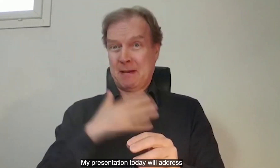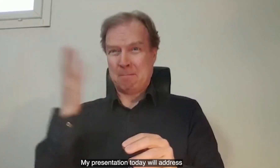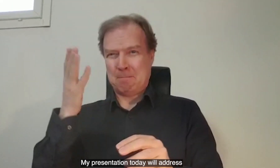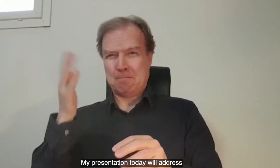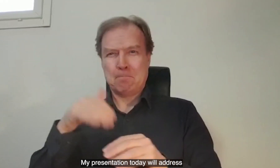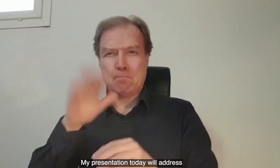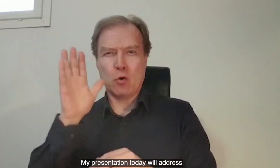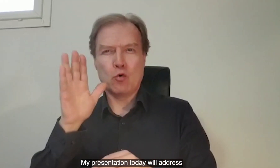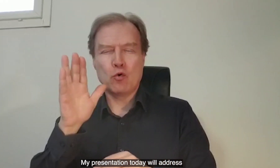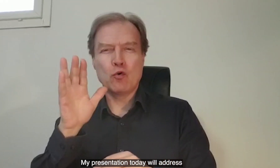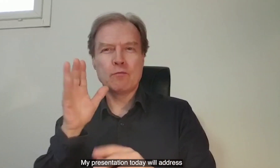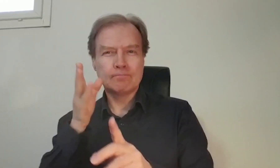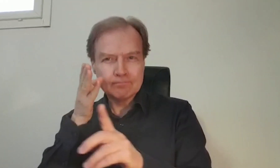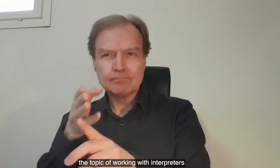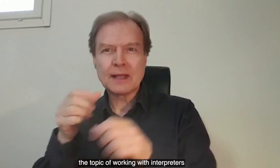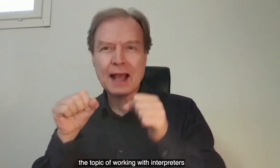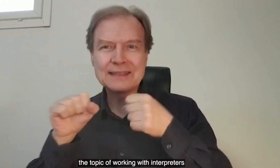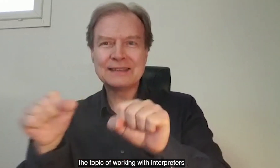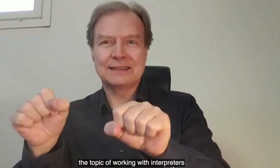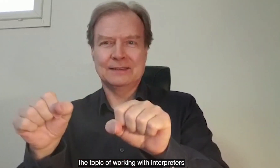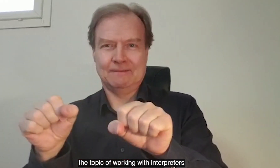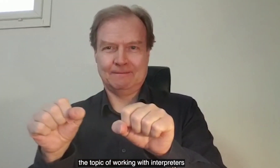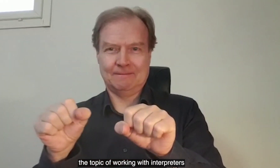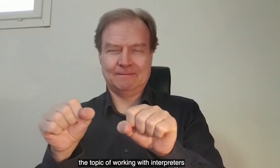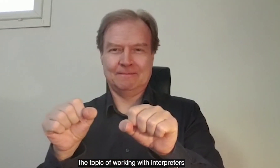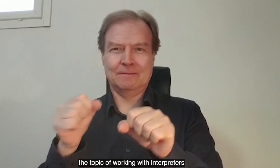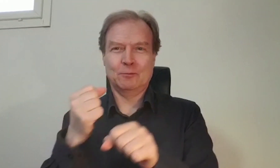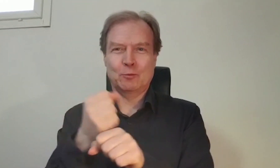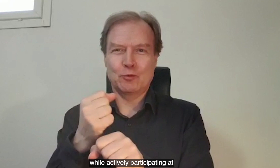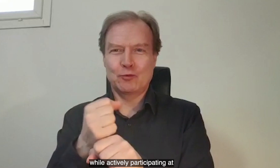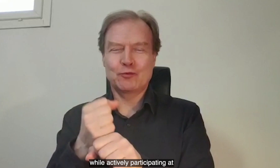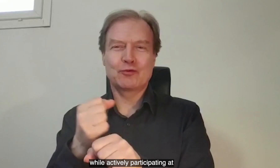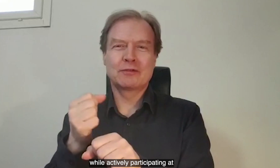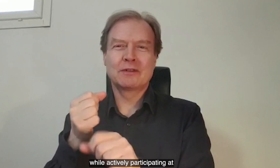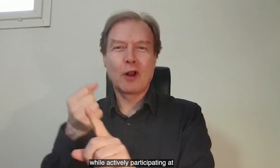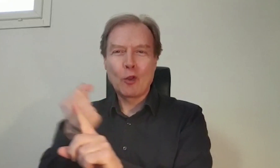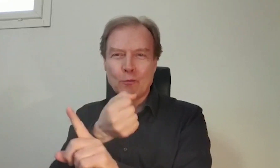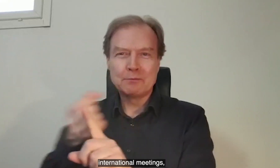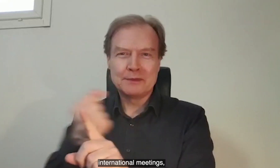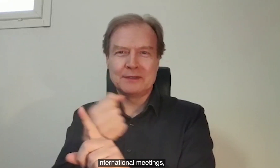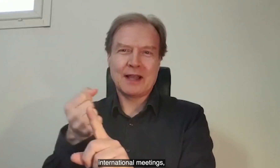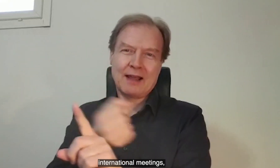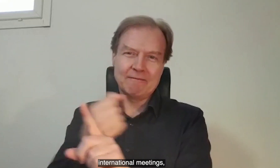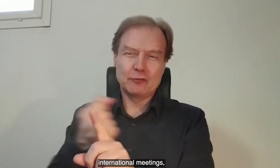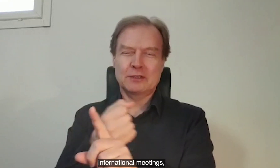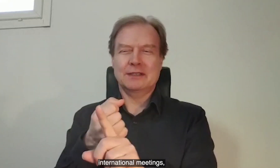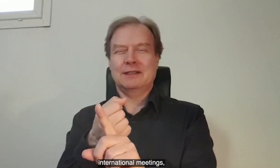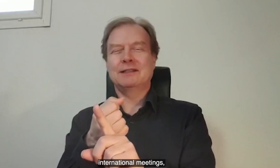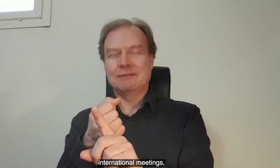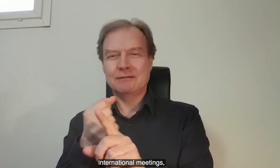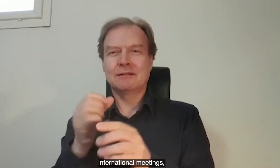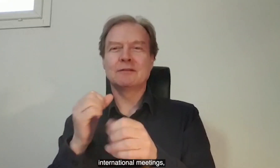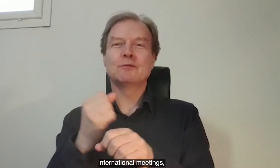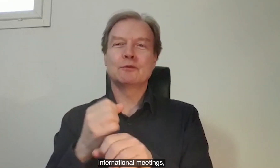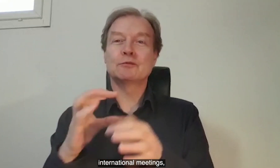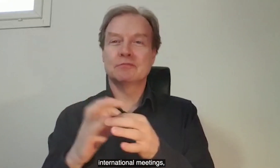My presentation today will address the topic of working with interpreters while actively participating at international